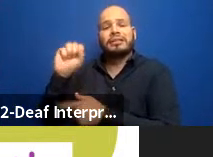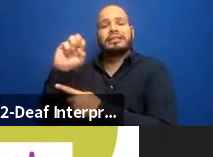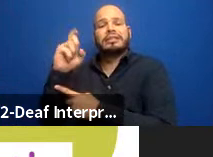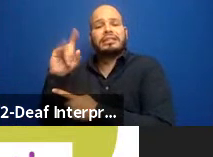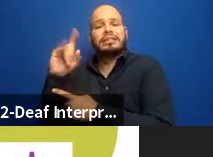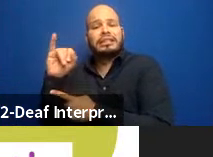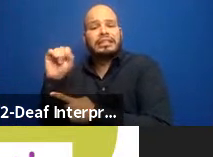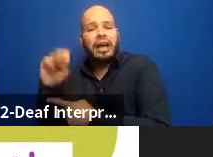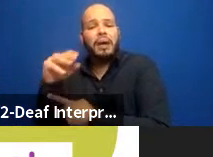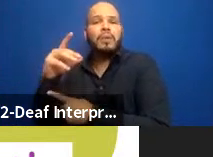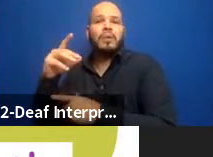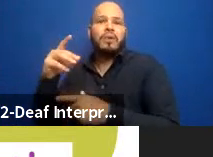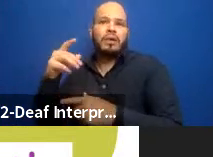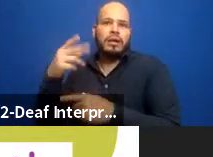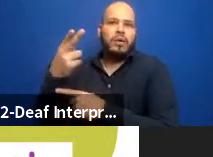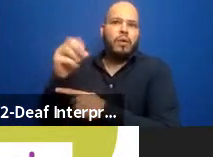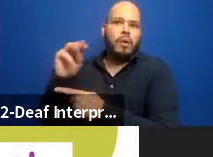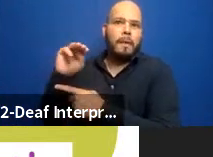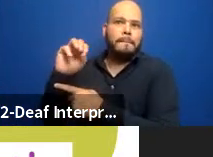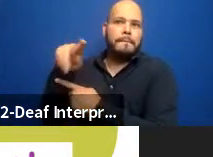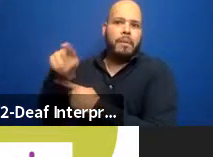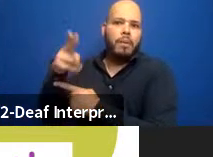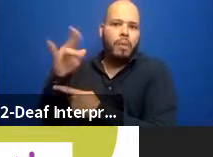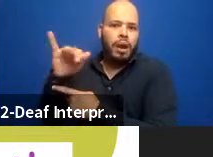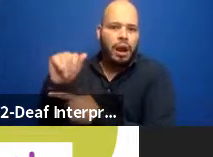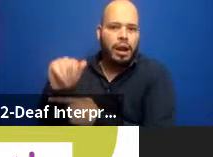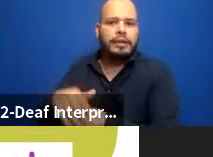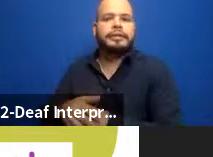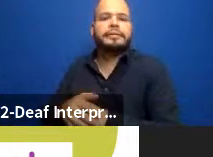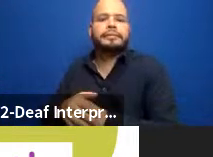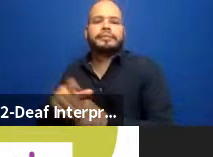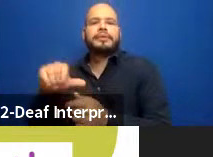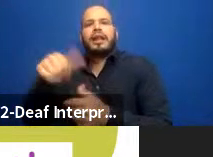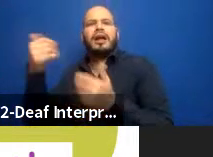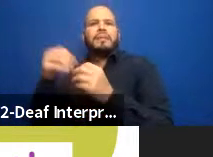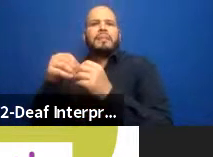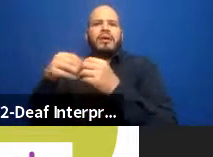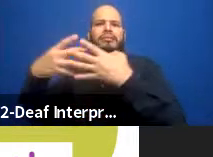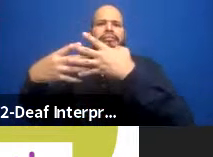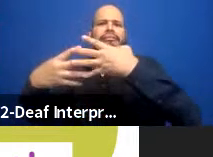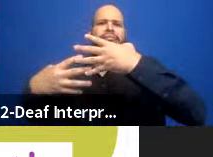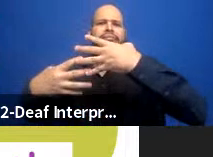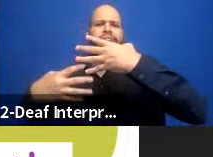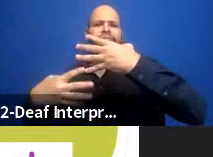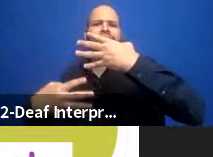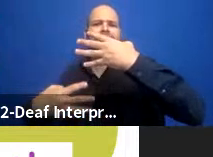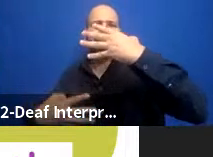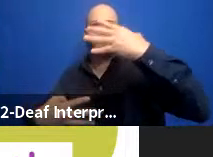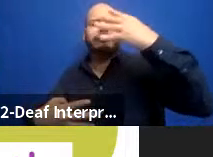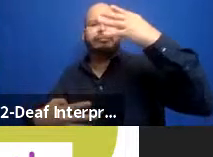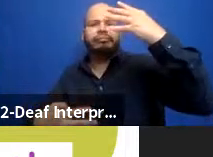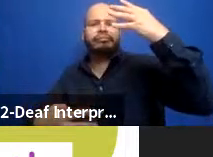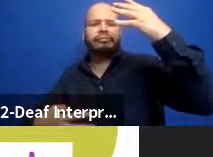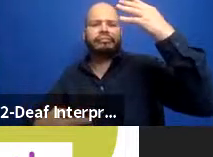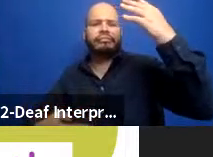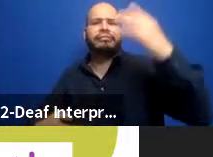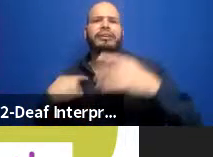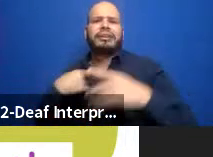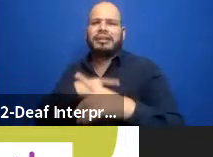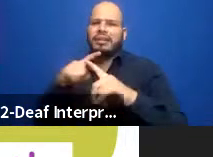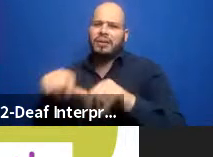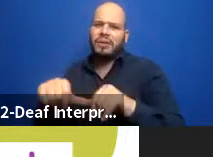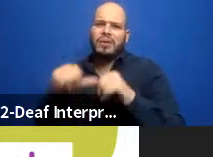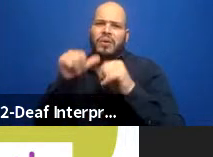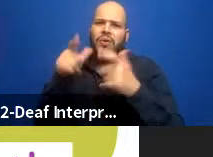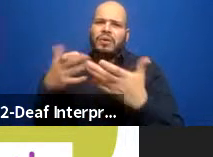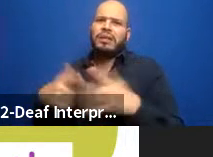systematically silenced and whose presence seems to be dismissed. For those who have been here for centuries long before us